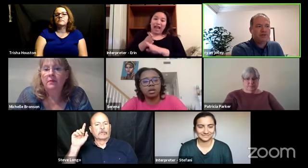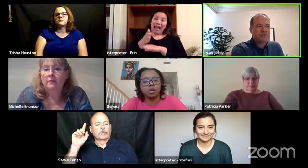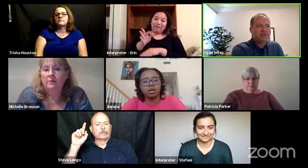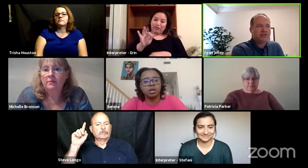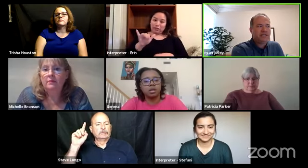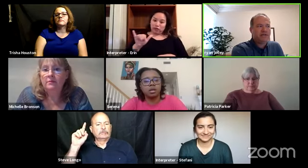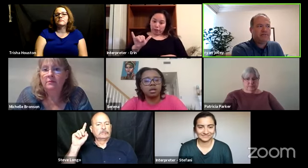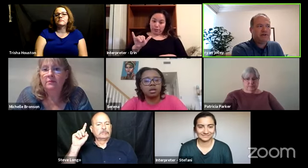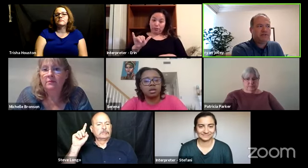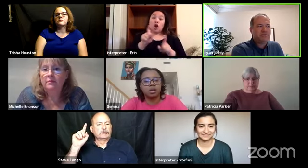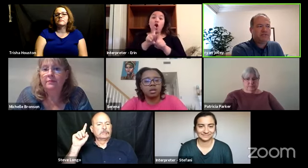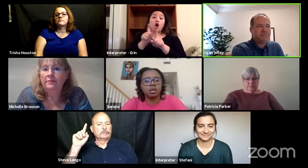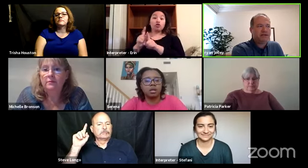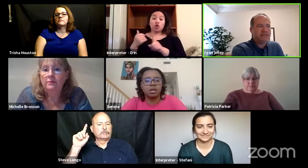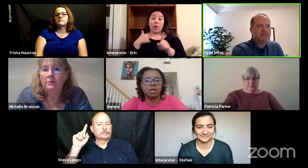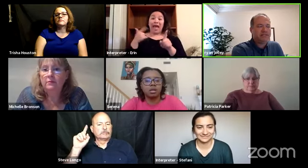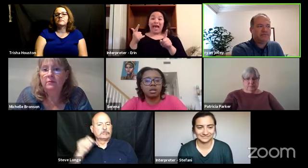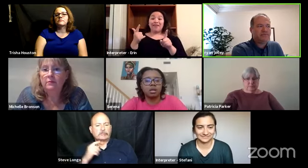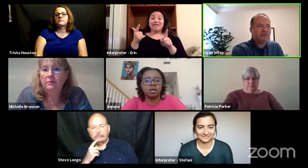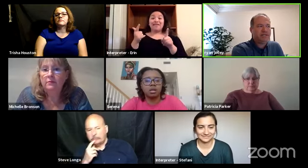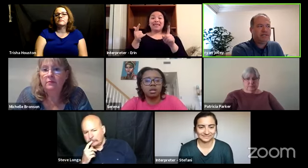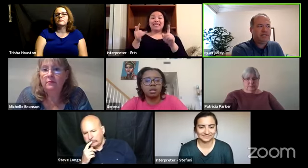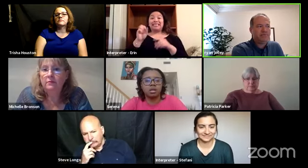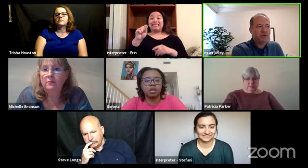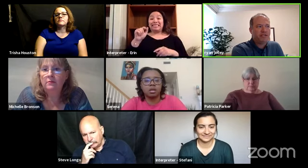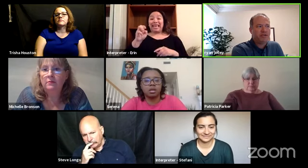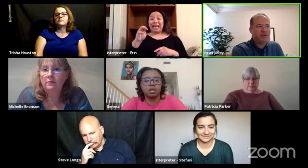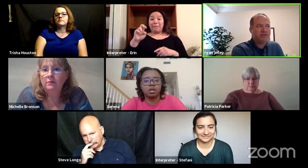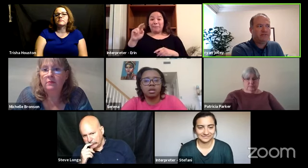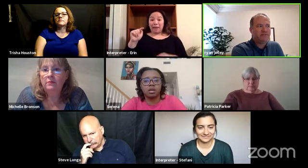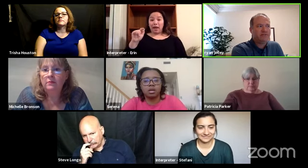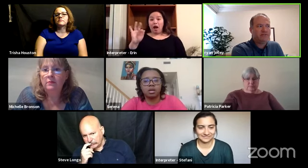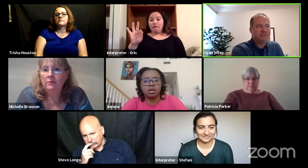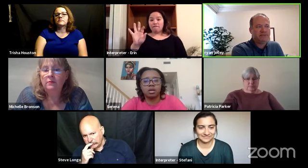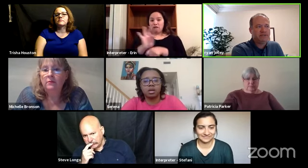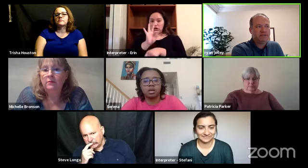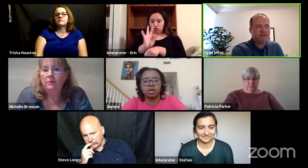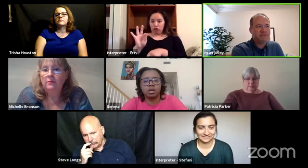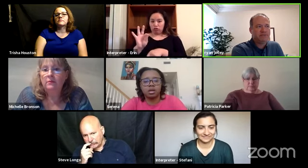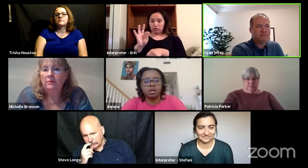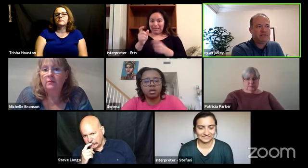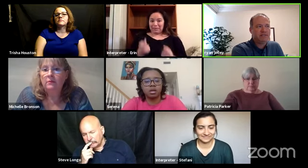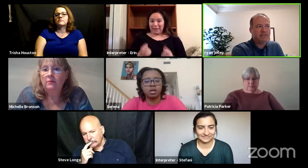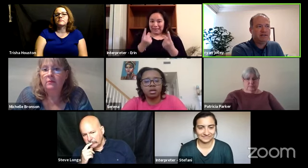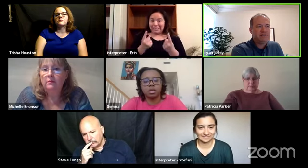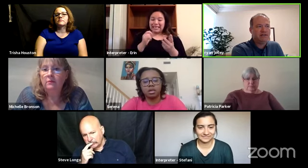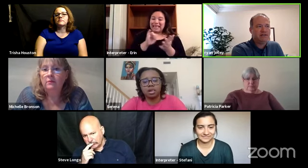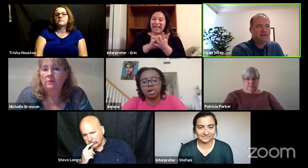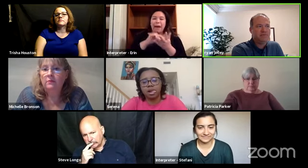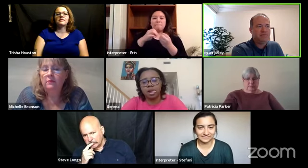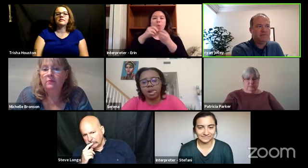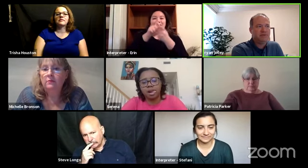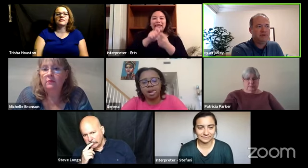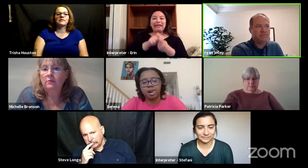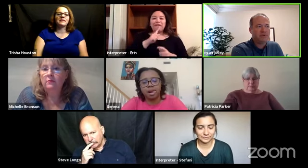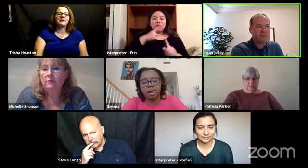there's also a statement of functional expenses. This gives more detailed breakdown of some of the specific expenses that your